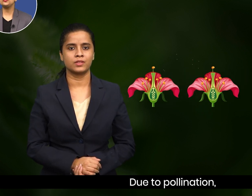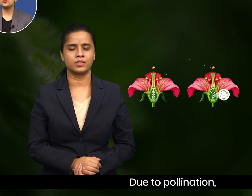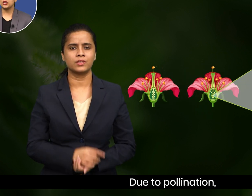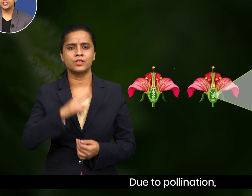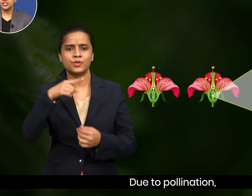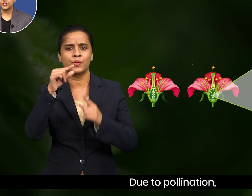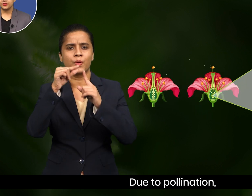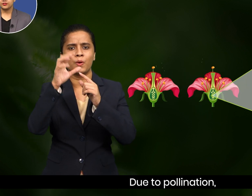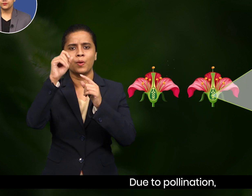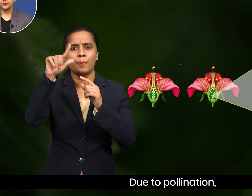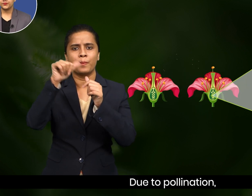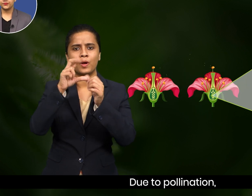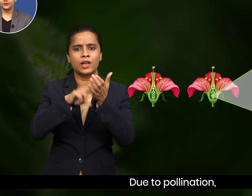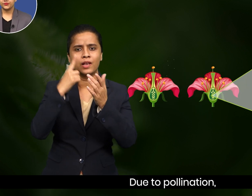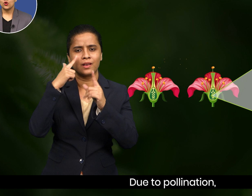Due to pollination,